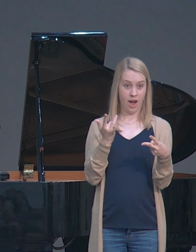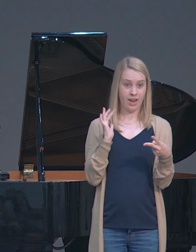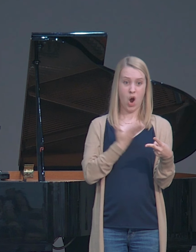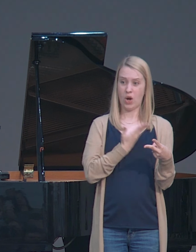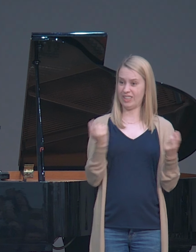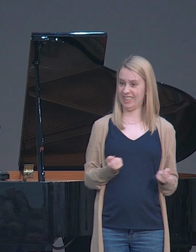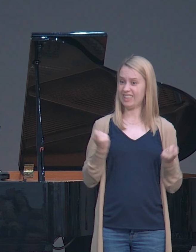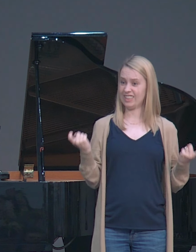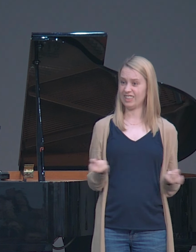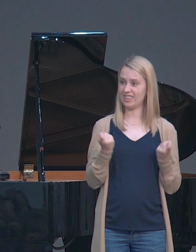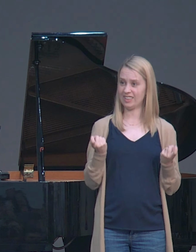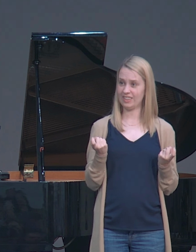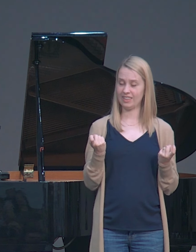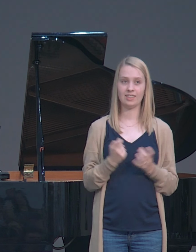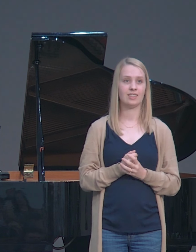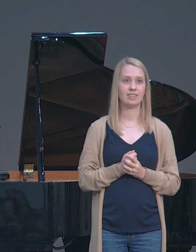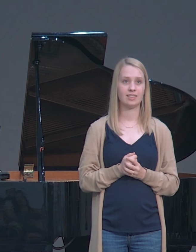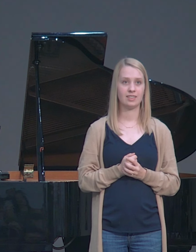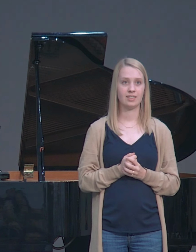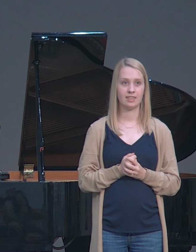Because of our sin.